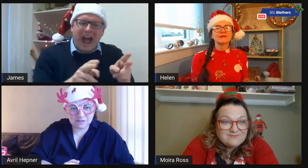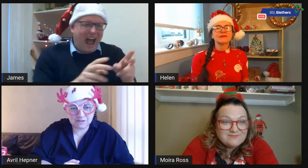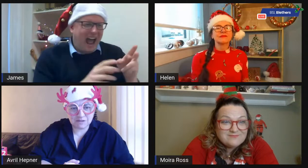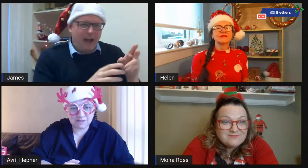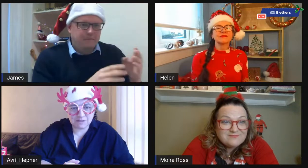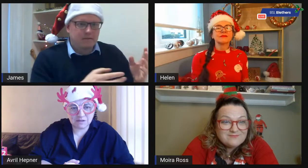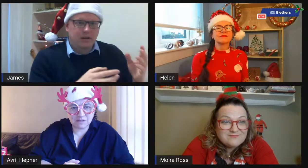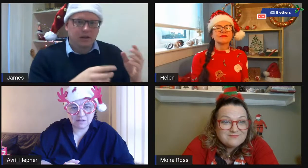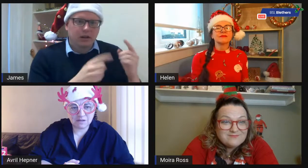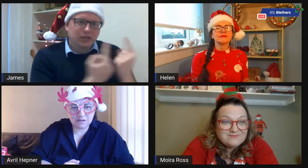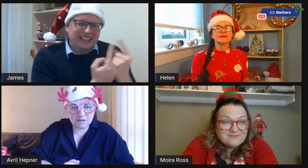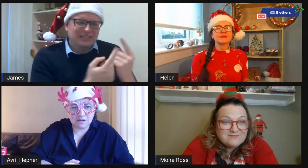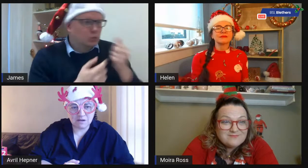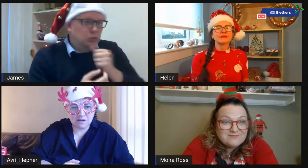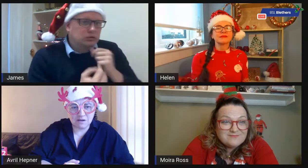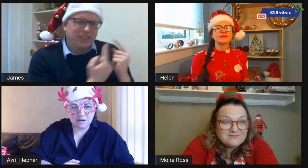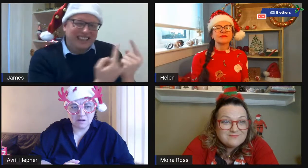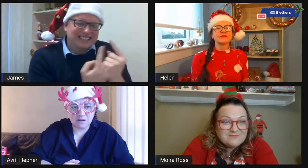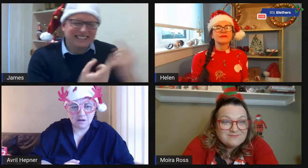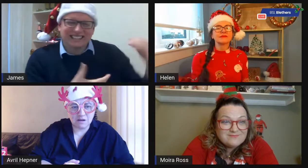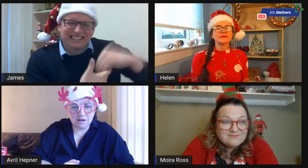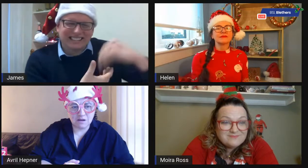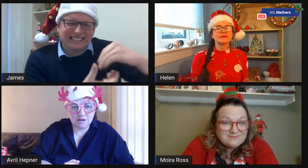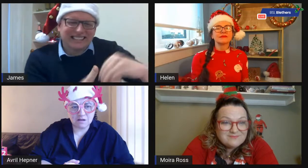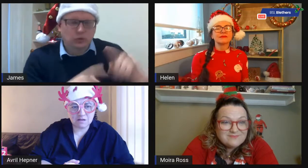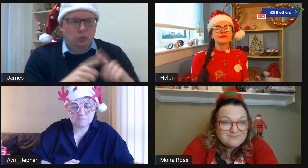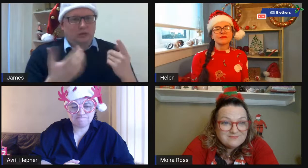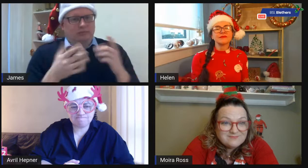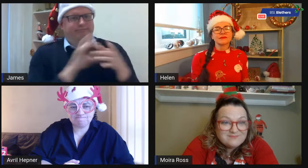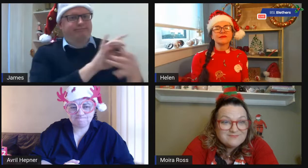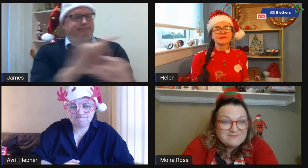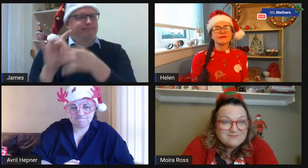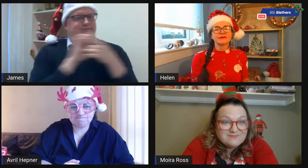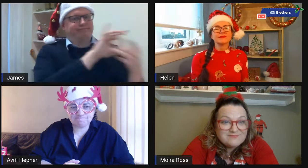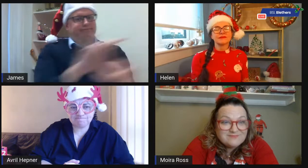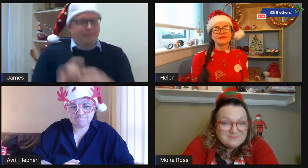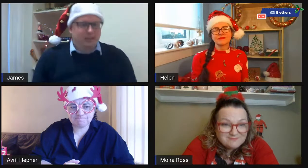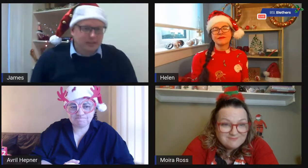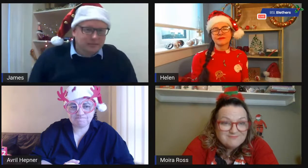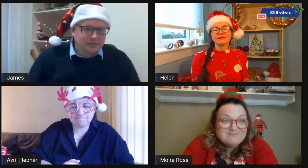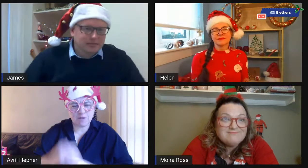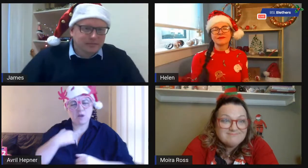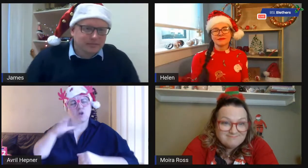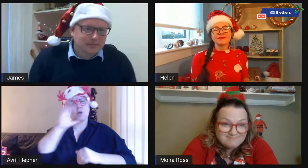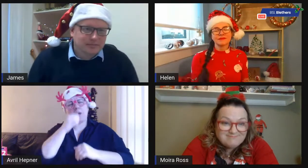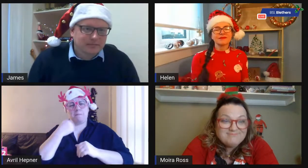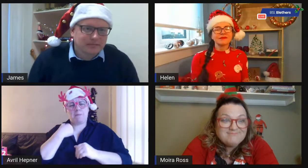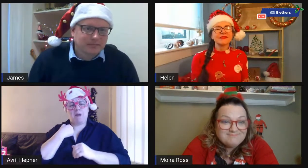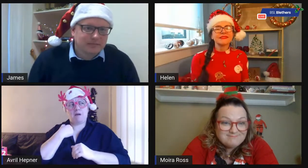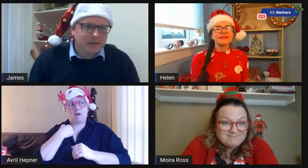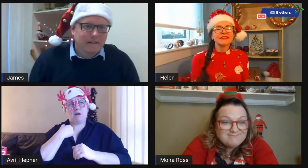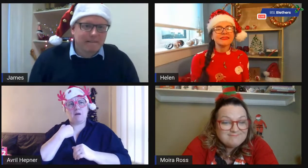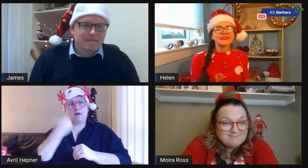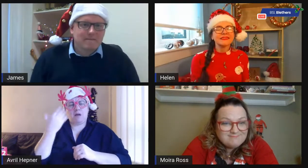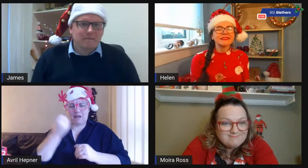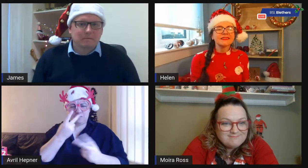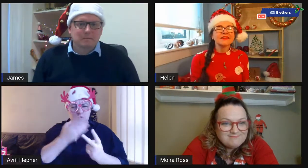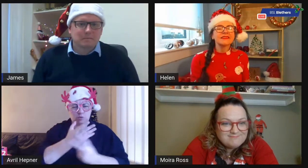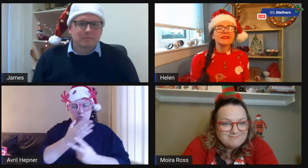sign and a bit of visual language. So there's I think there's lots of different ways we can keep the bond